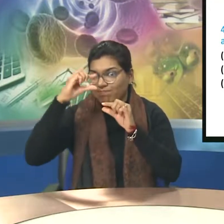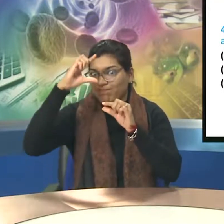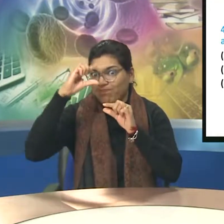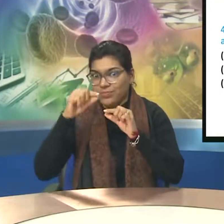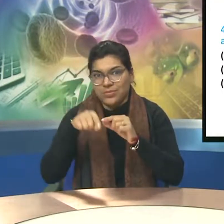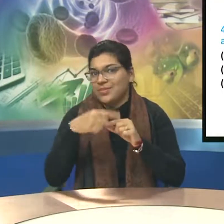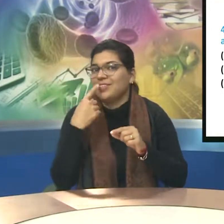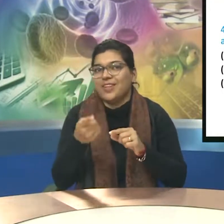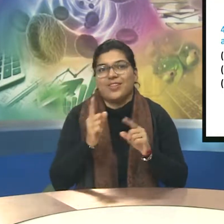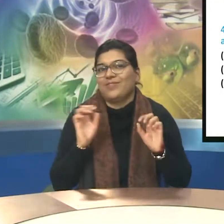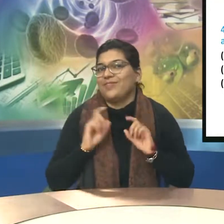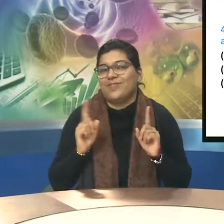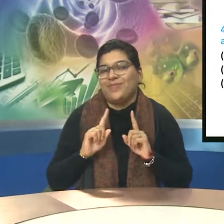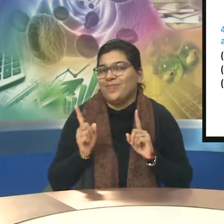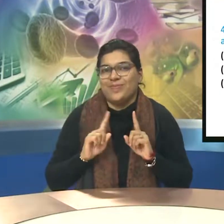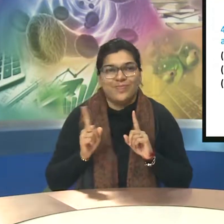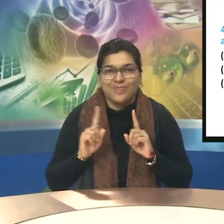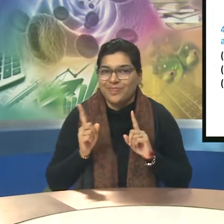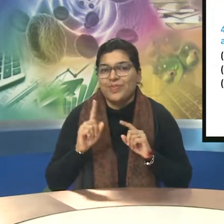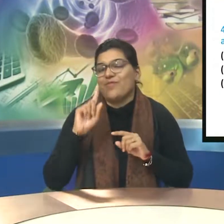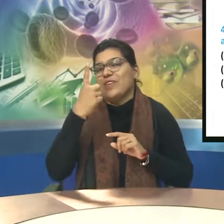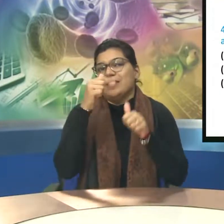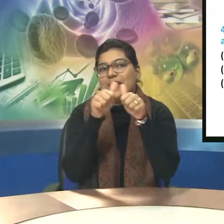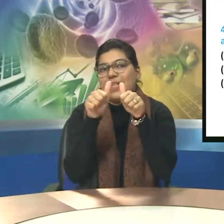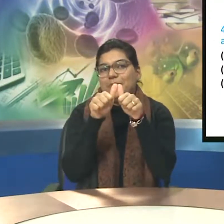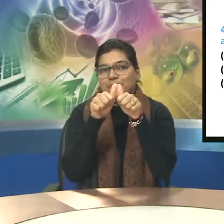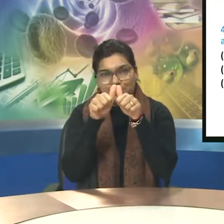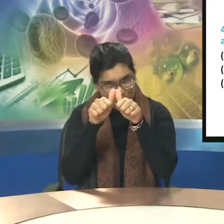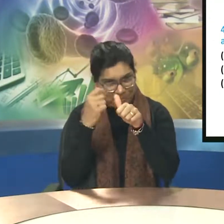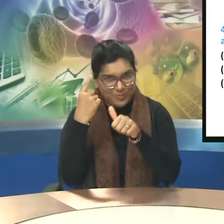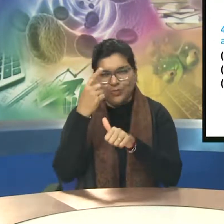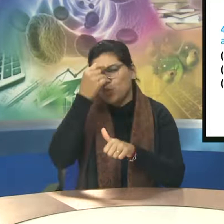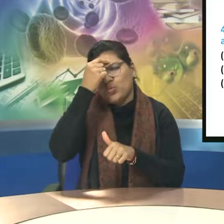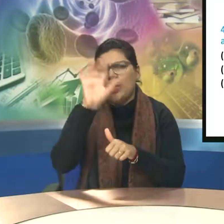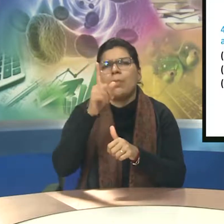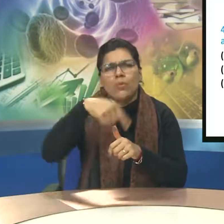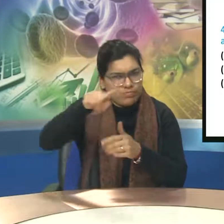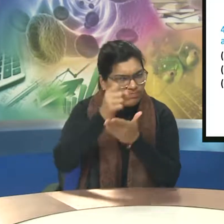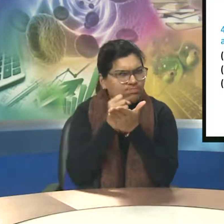fonts. Okay, I hope it's clear now.